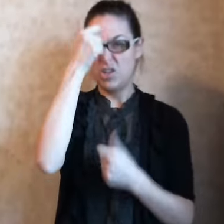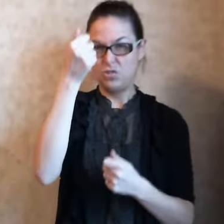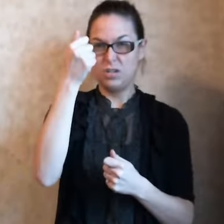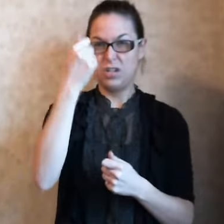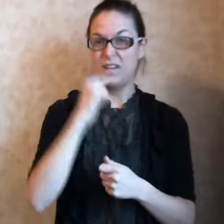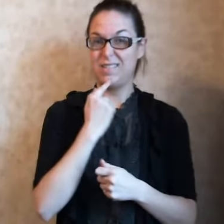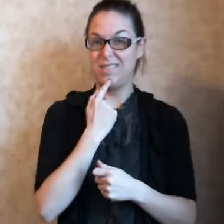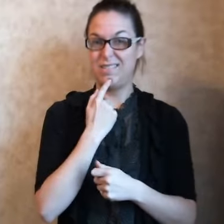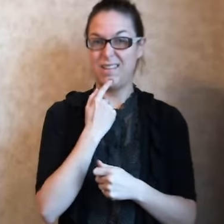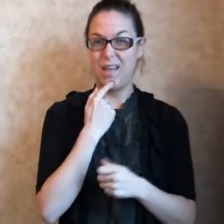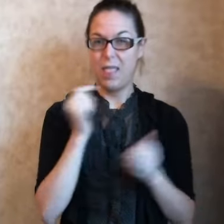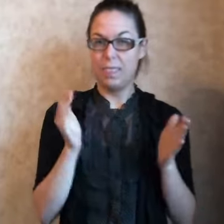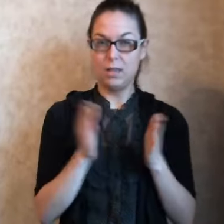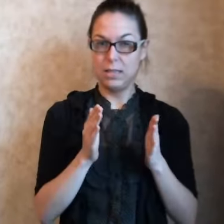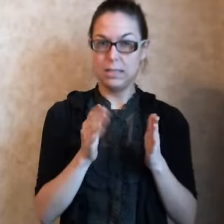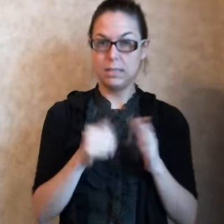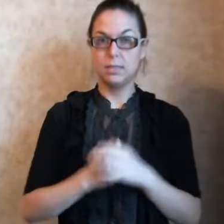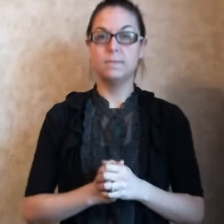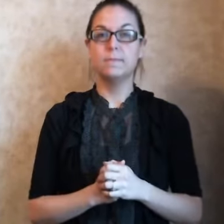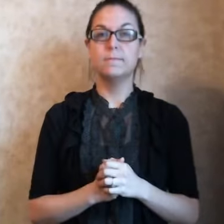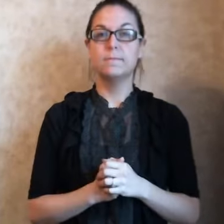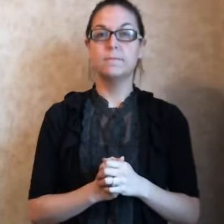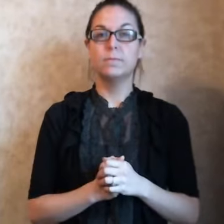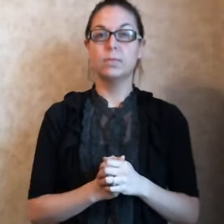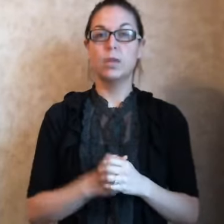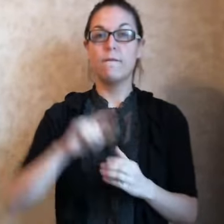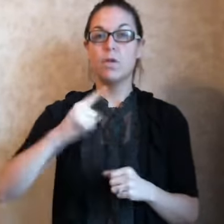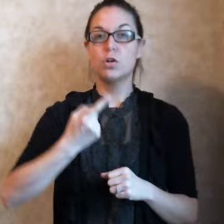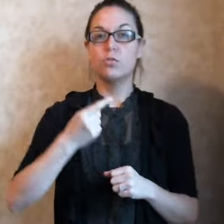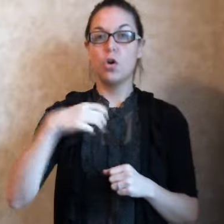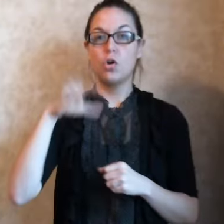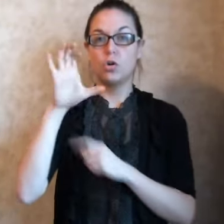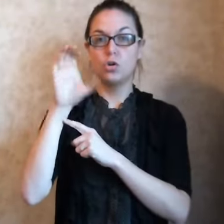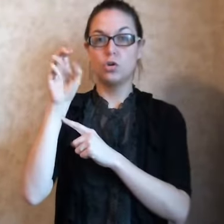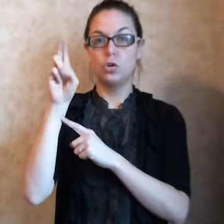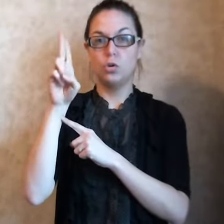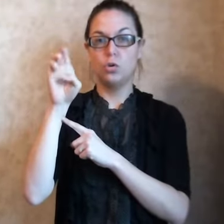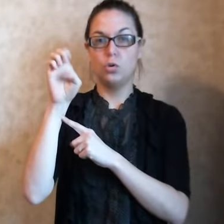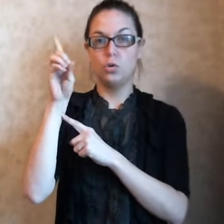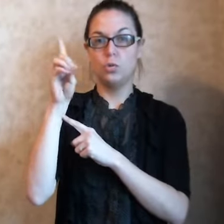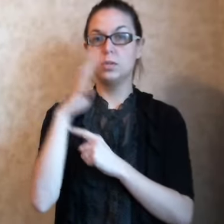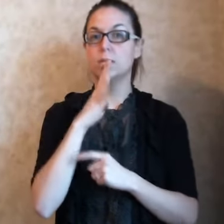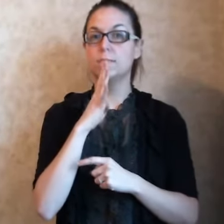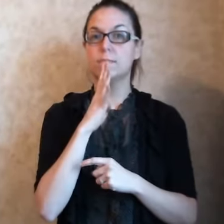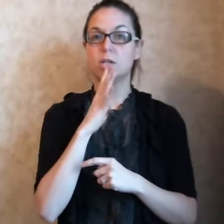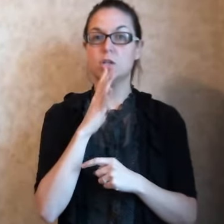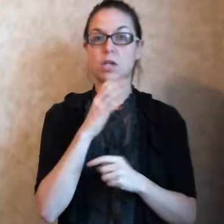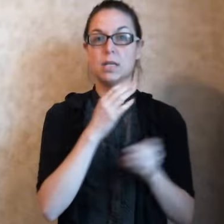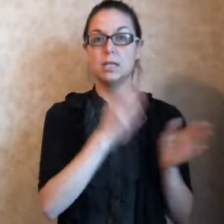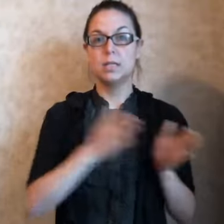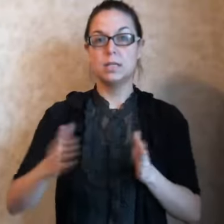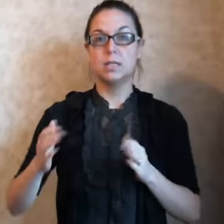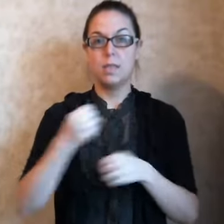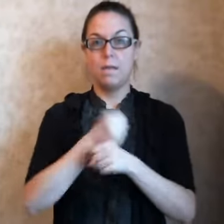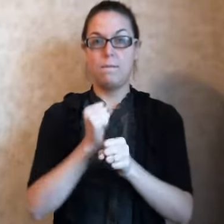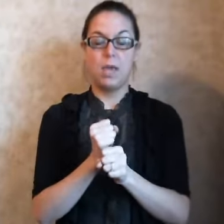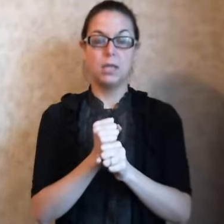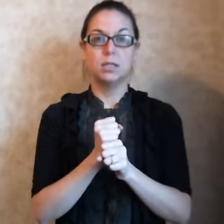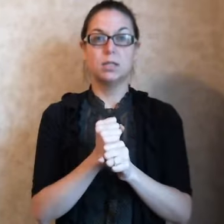cued speech is a system that makes spoken language visual,